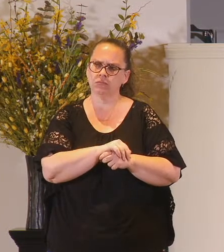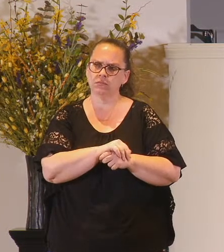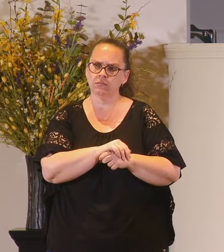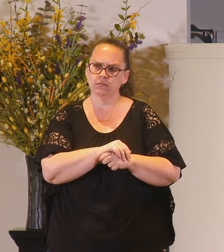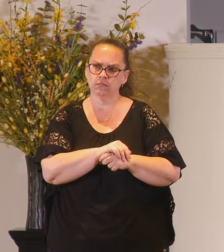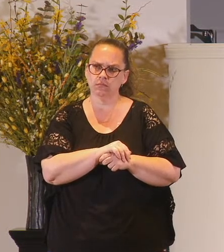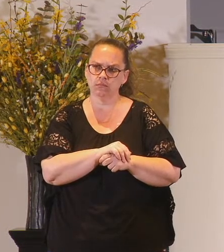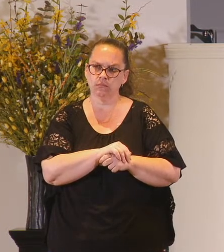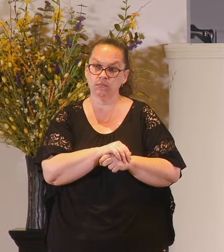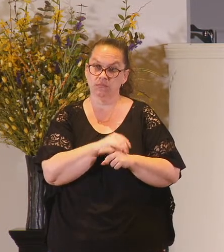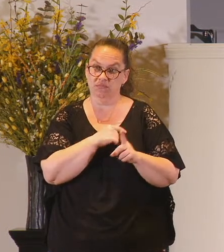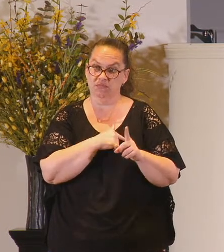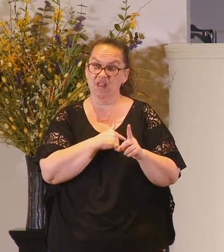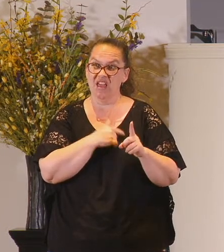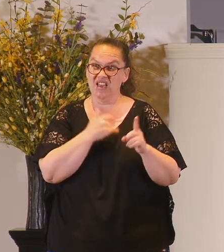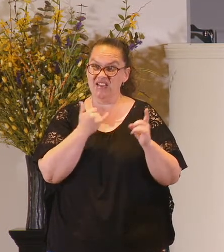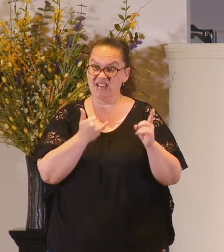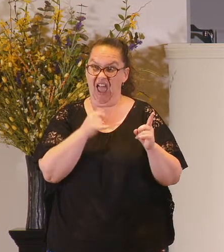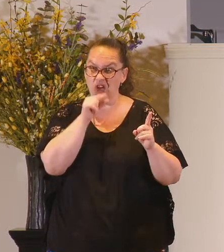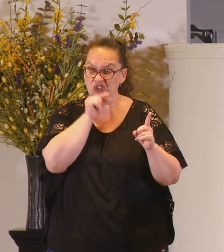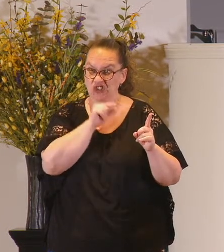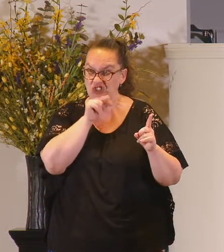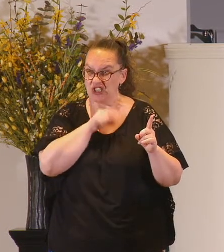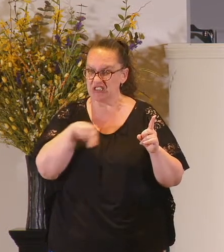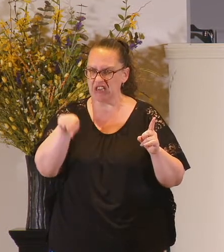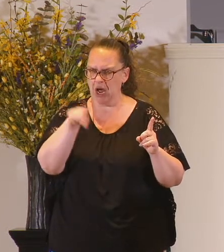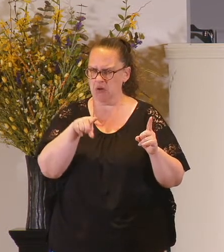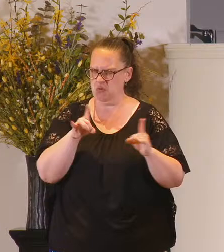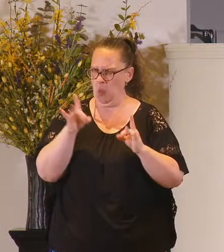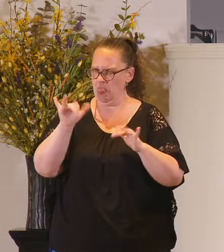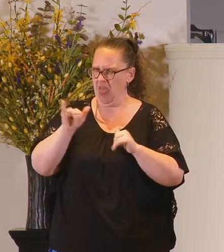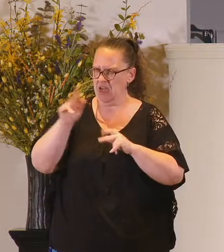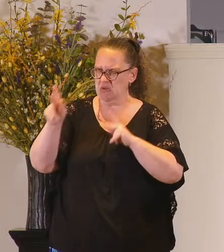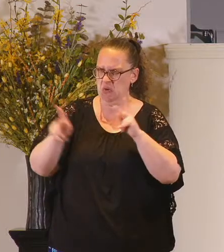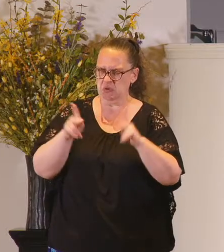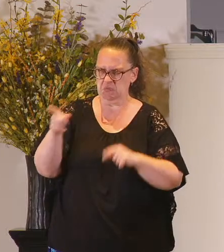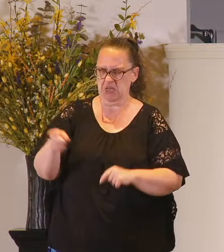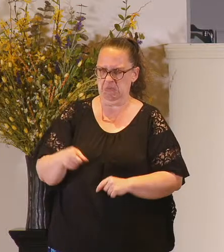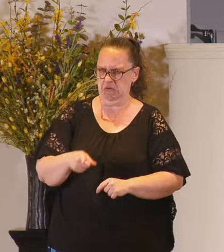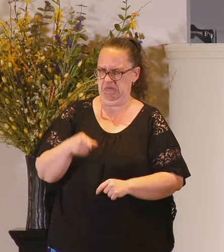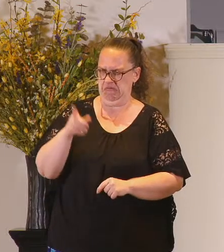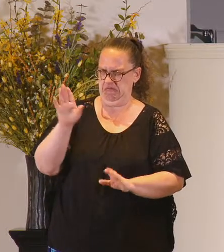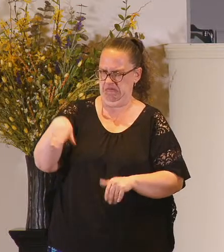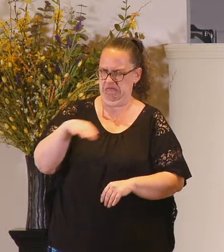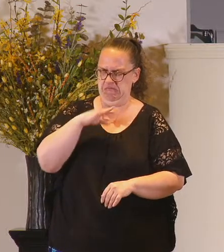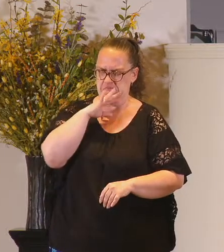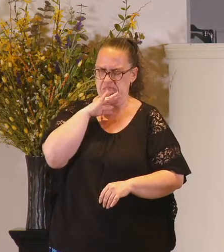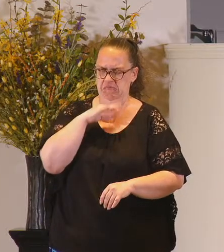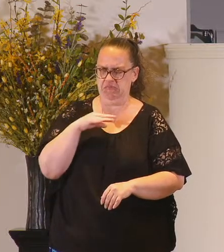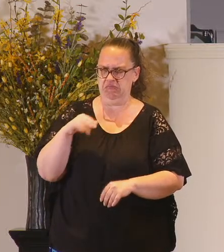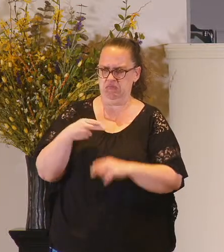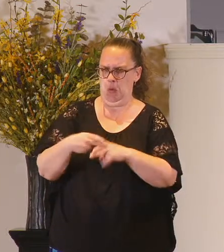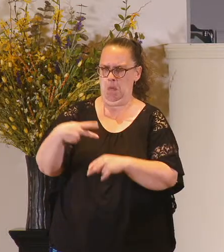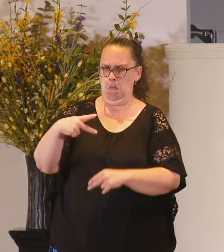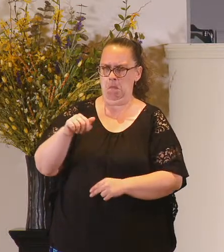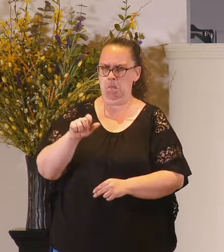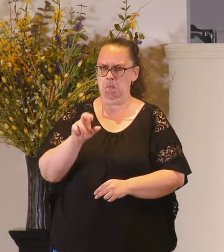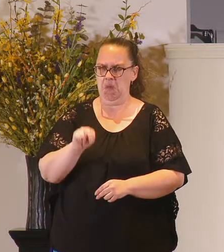And they're really hard against this group of people, these filthy, pagan